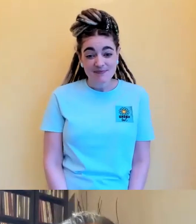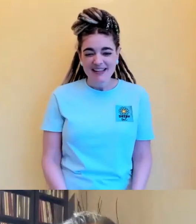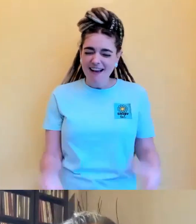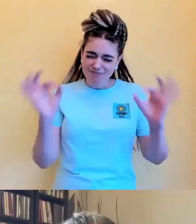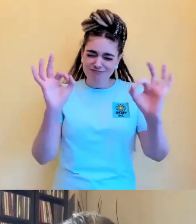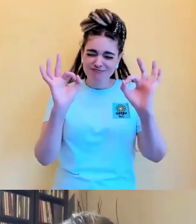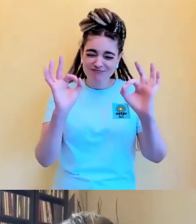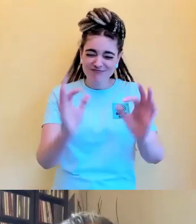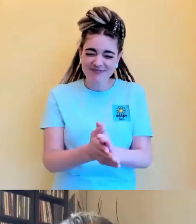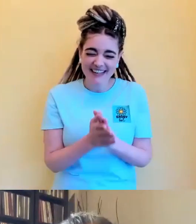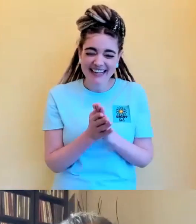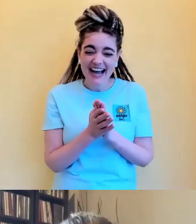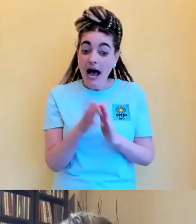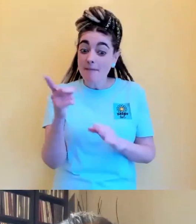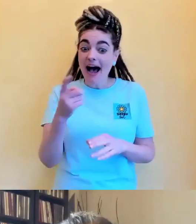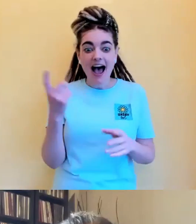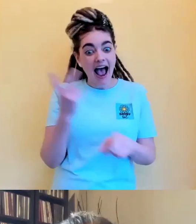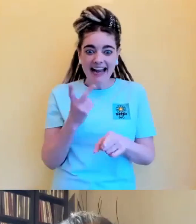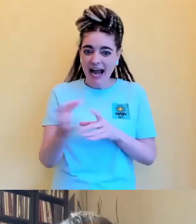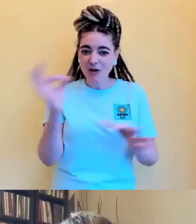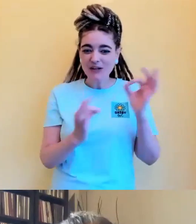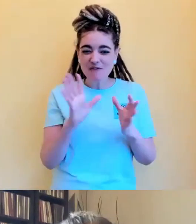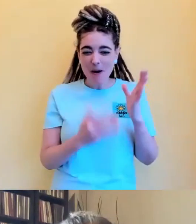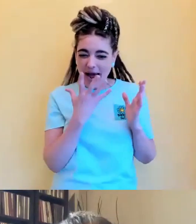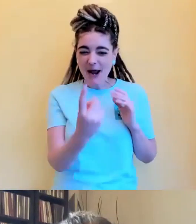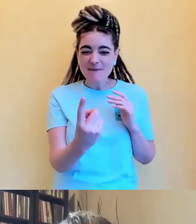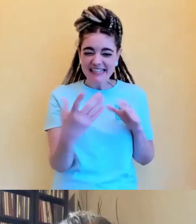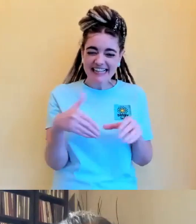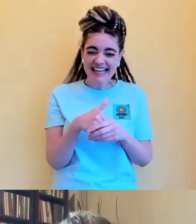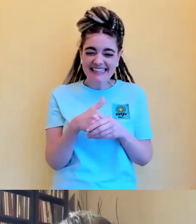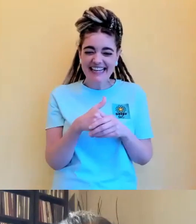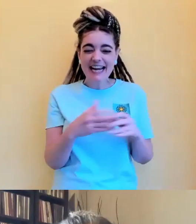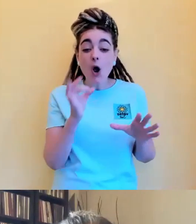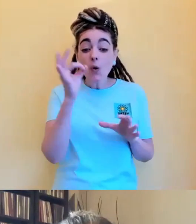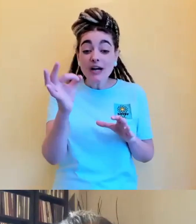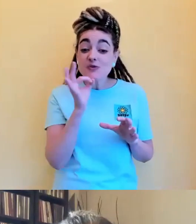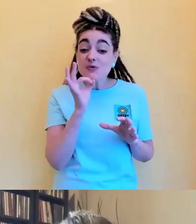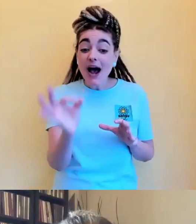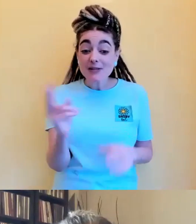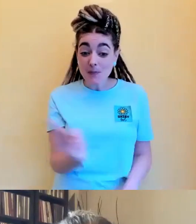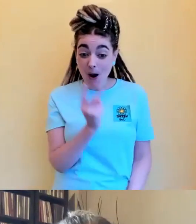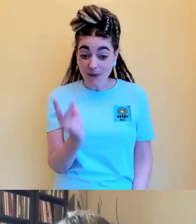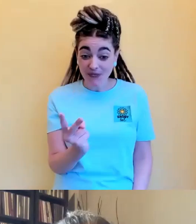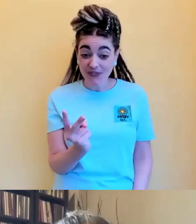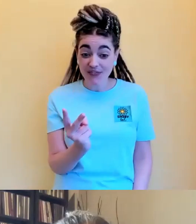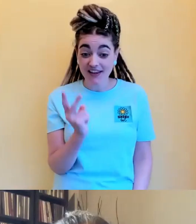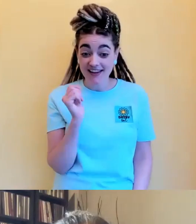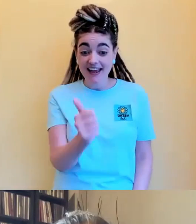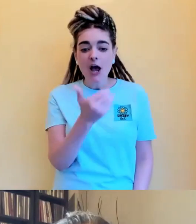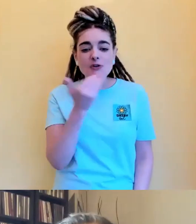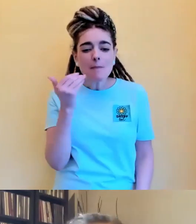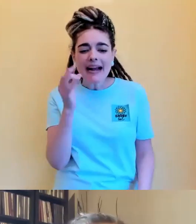Smashing. And again, anonymous attendee, a question kind of for both of you, but I think I'll ask